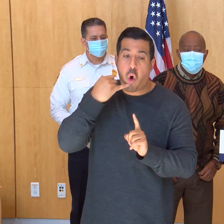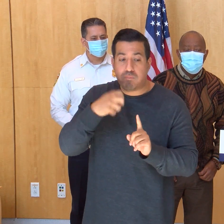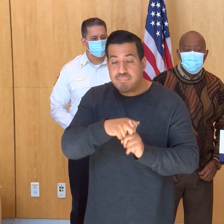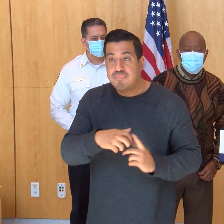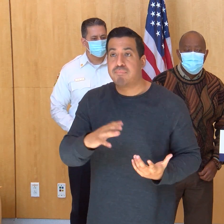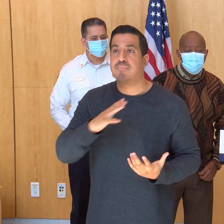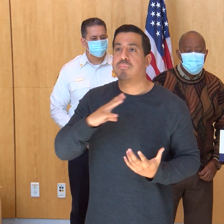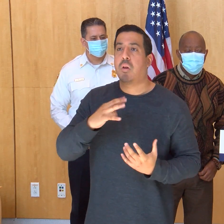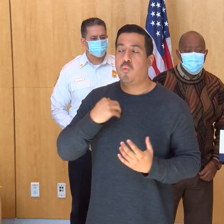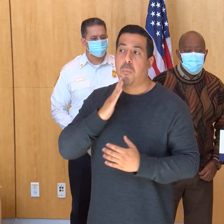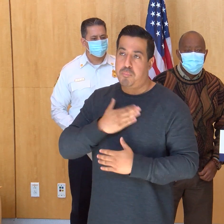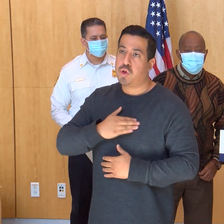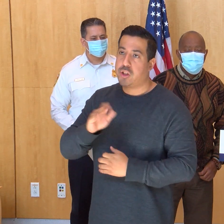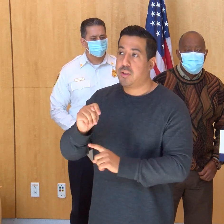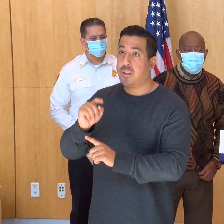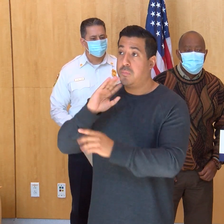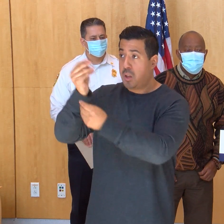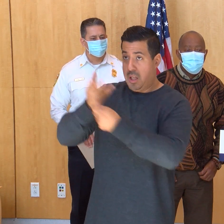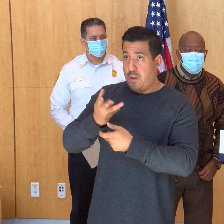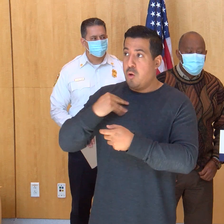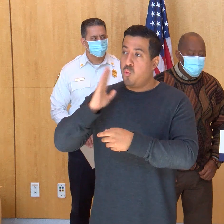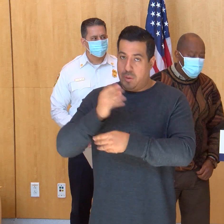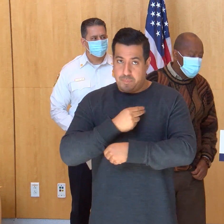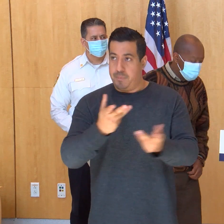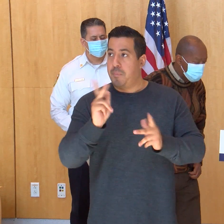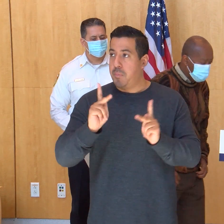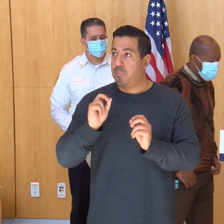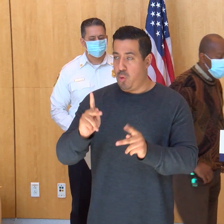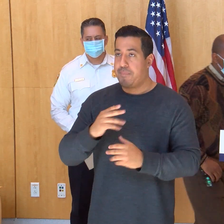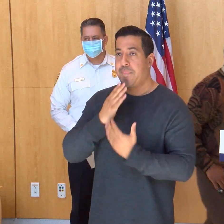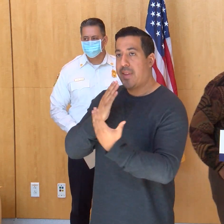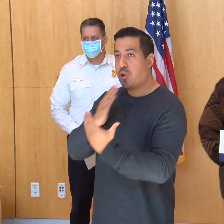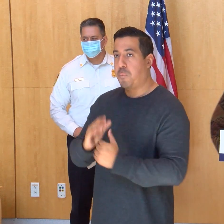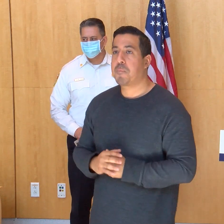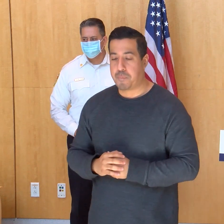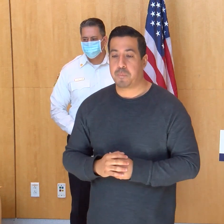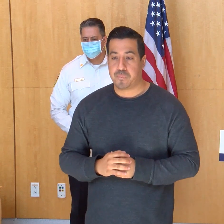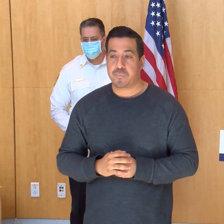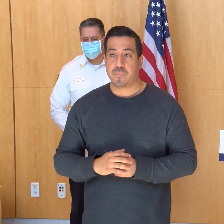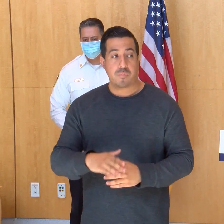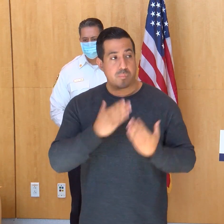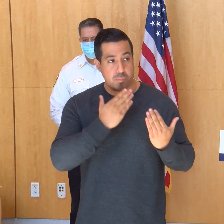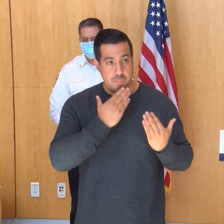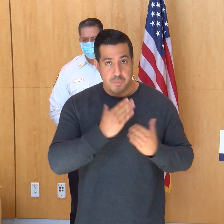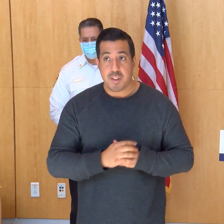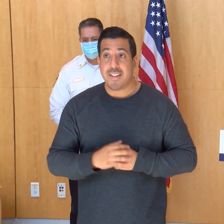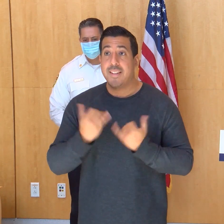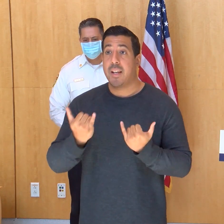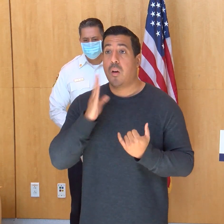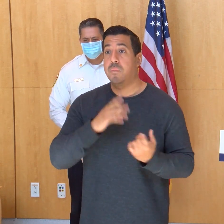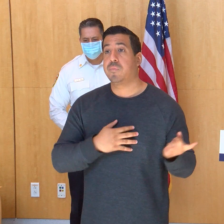would really appreciate it. Send us that information and we'll publicize it. Thank you, Mayor. Thank you so very, very much. Now let me